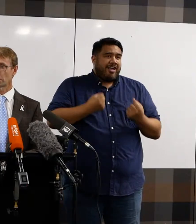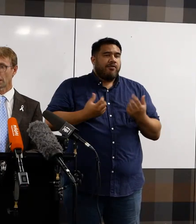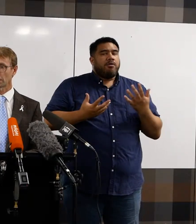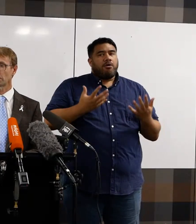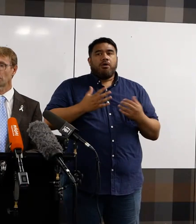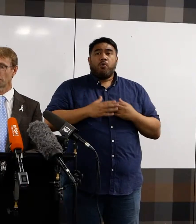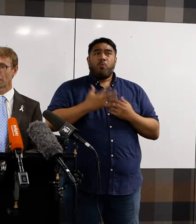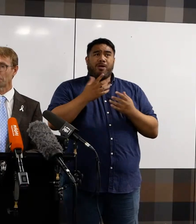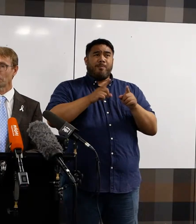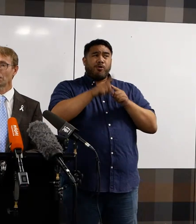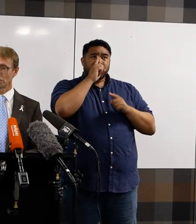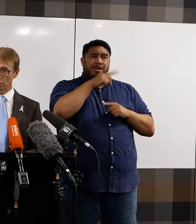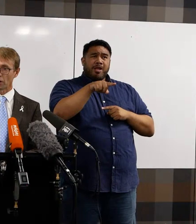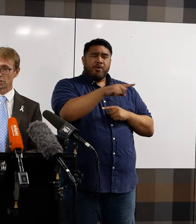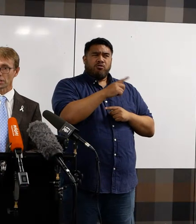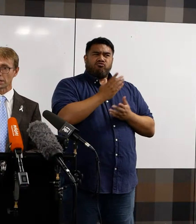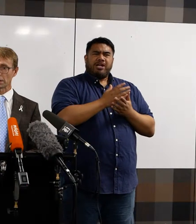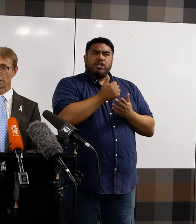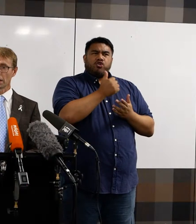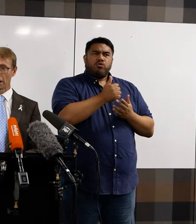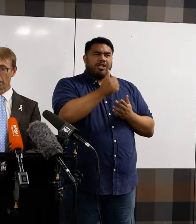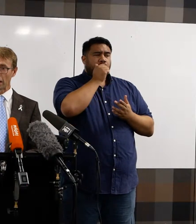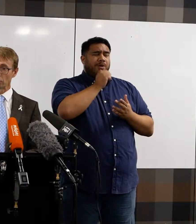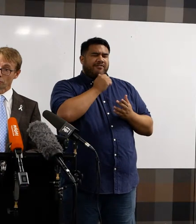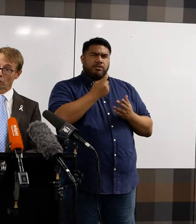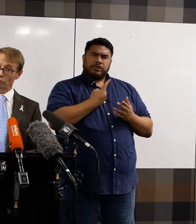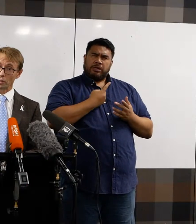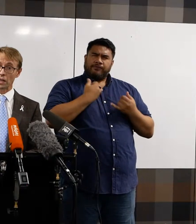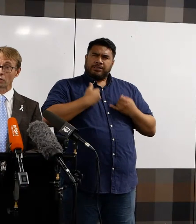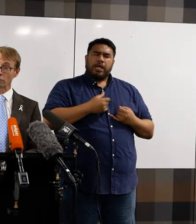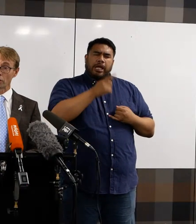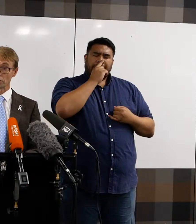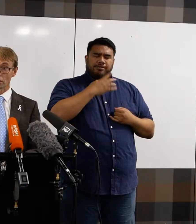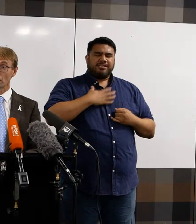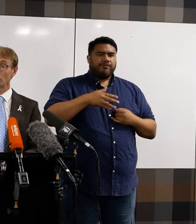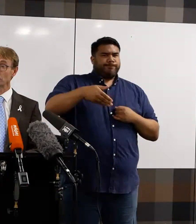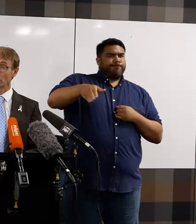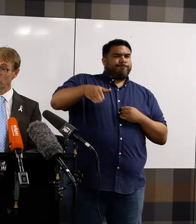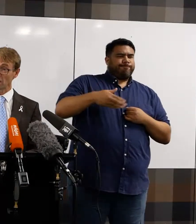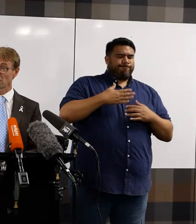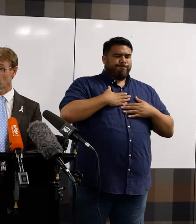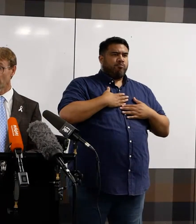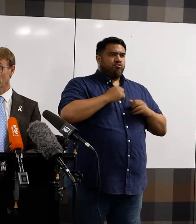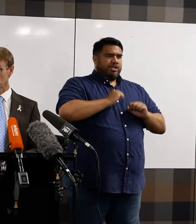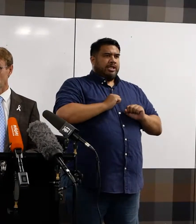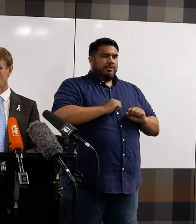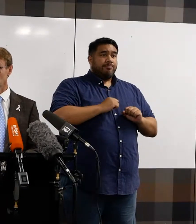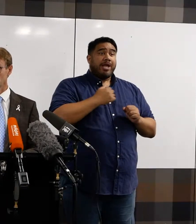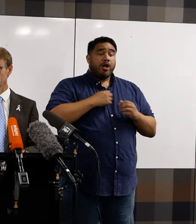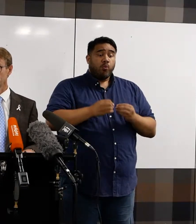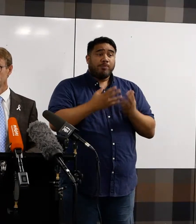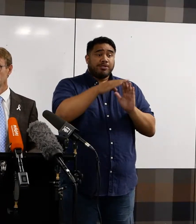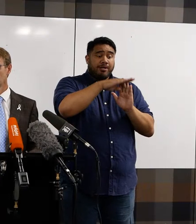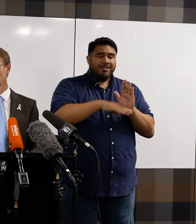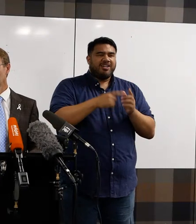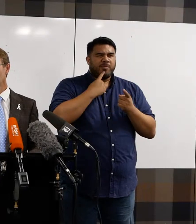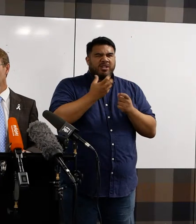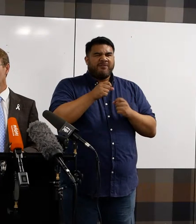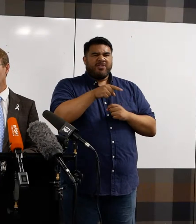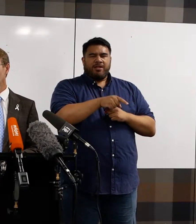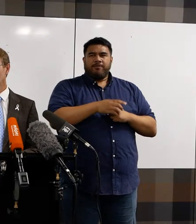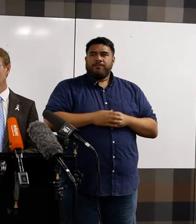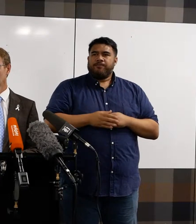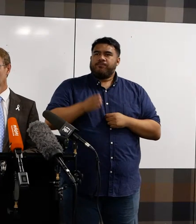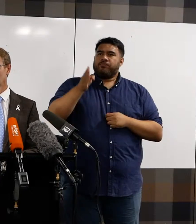good at self-isolating, and we've got very clear advice on our website about just what that entails. If you identify that